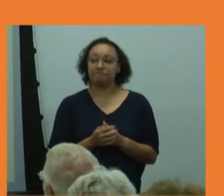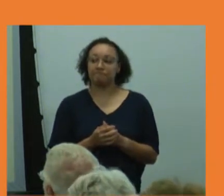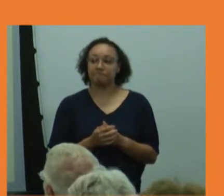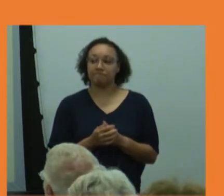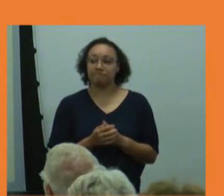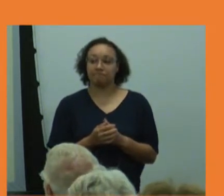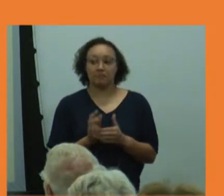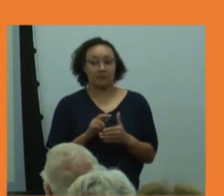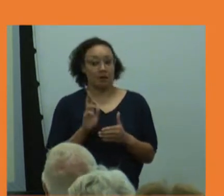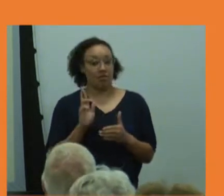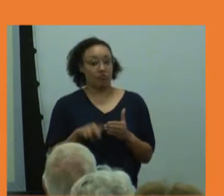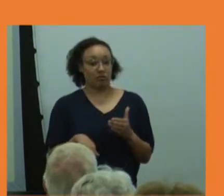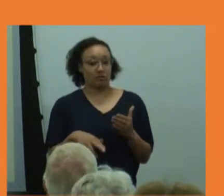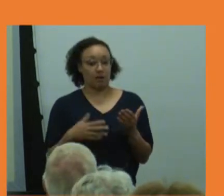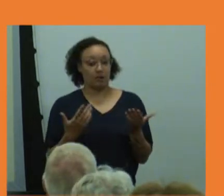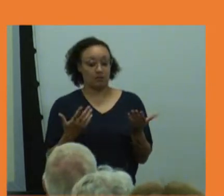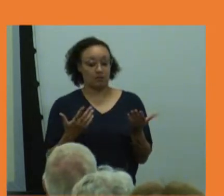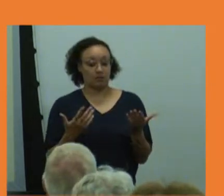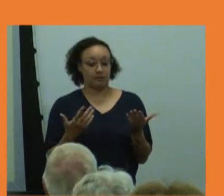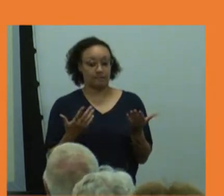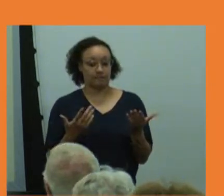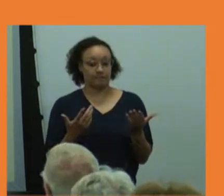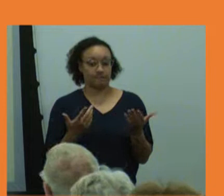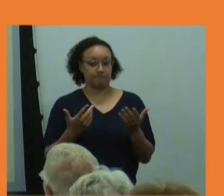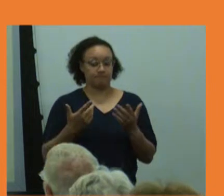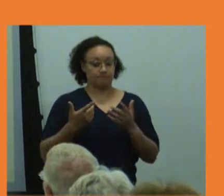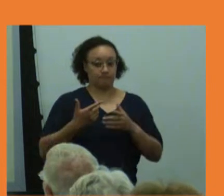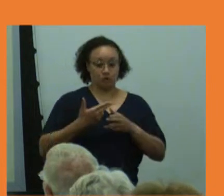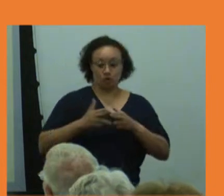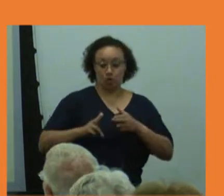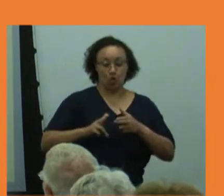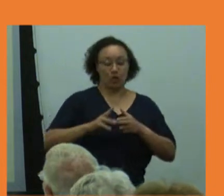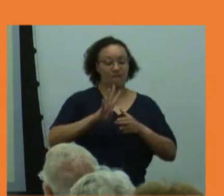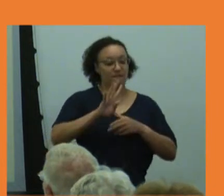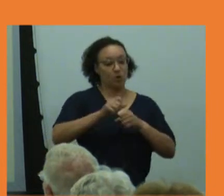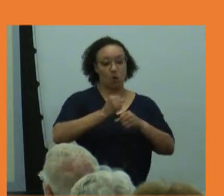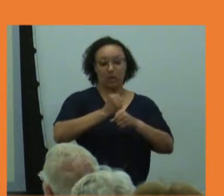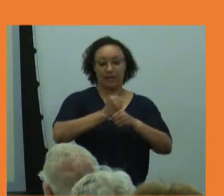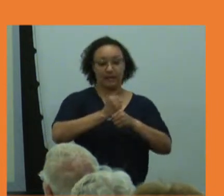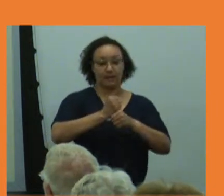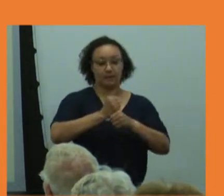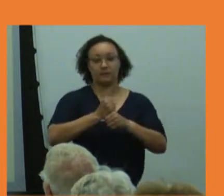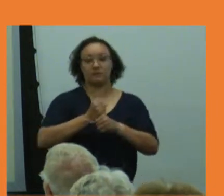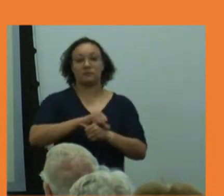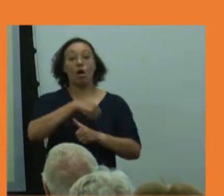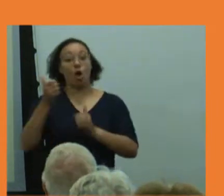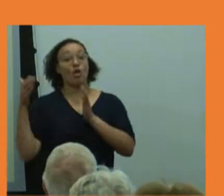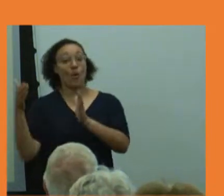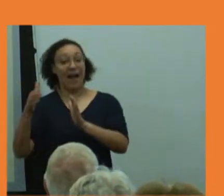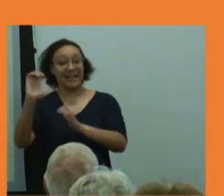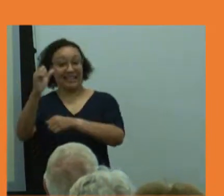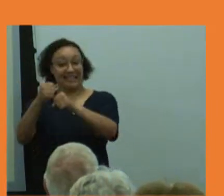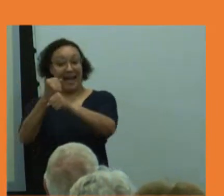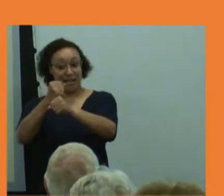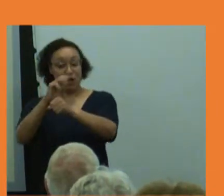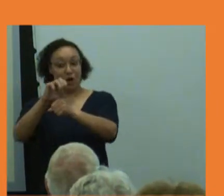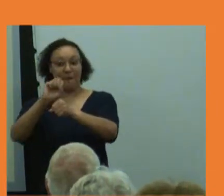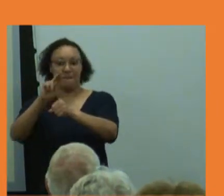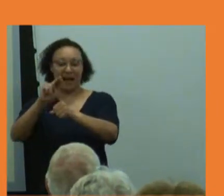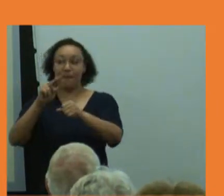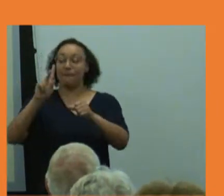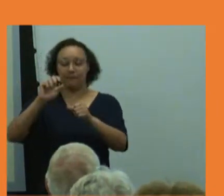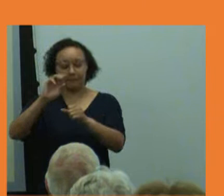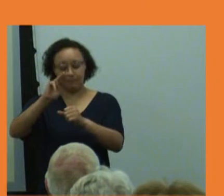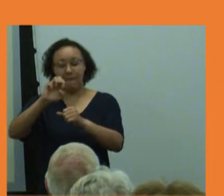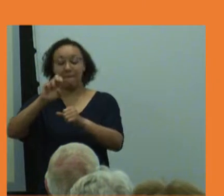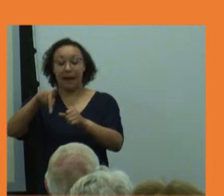the results are only good for 4 years. You don't get a 10-year map. Now, I guess the thinking was, along the line